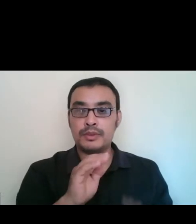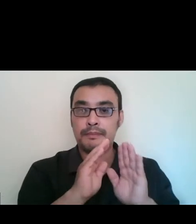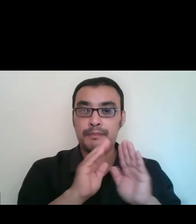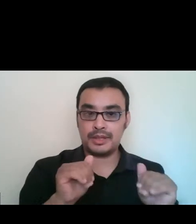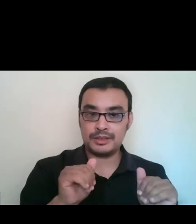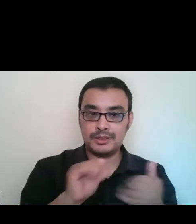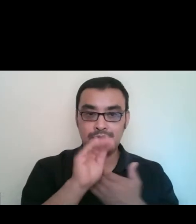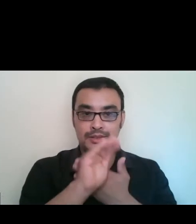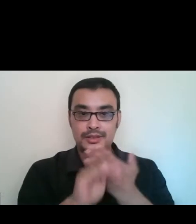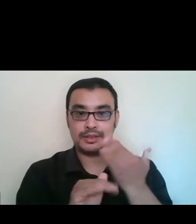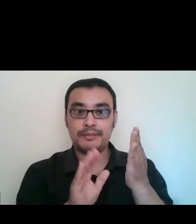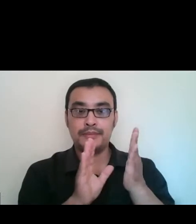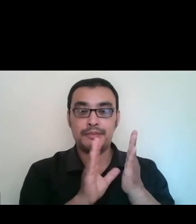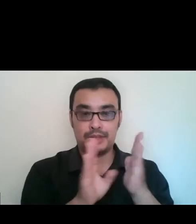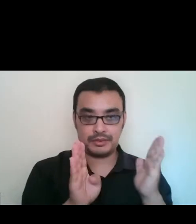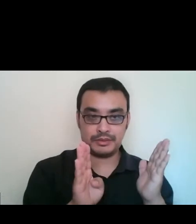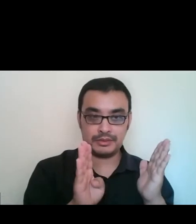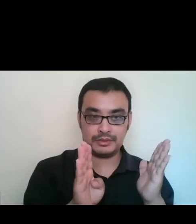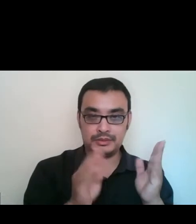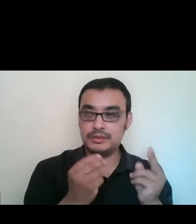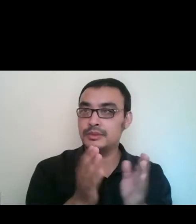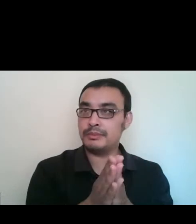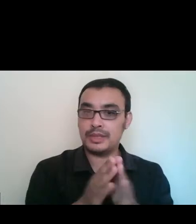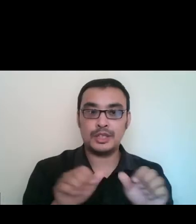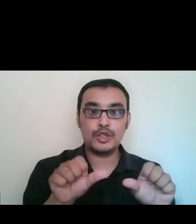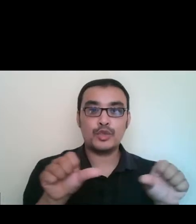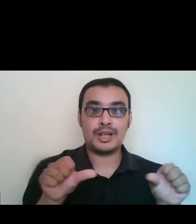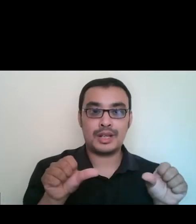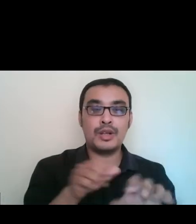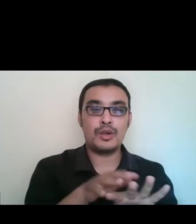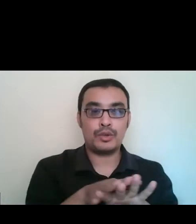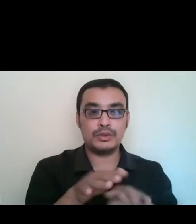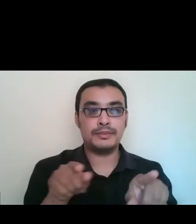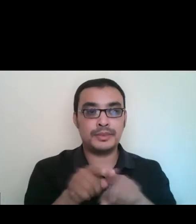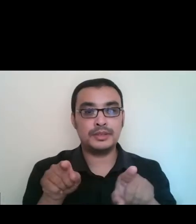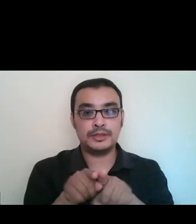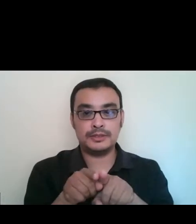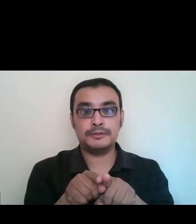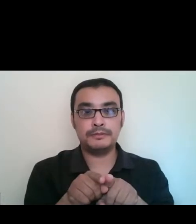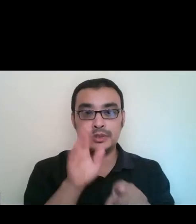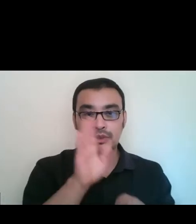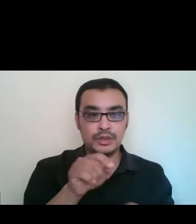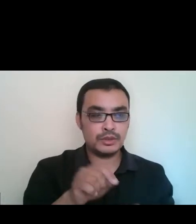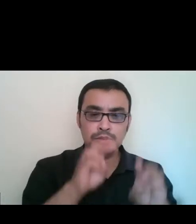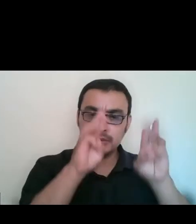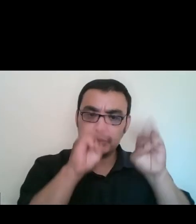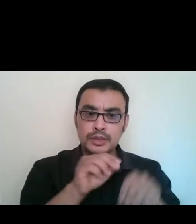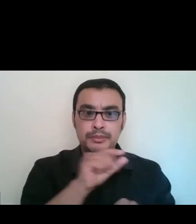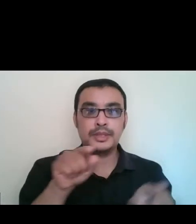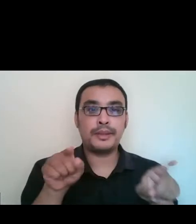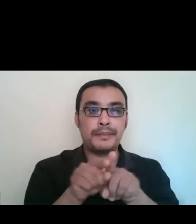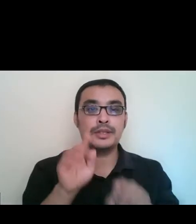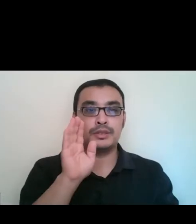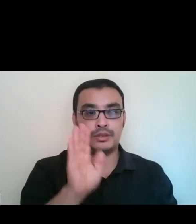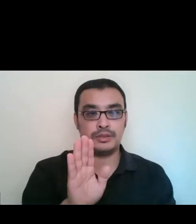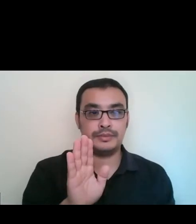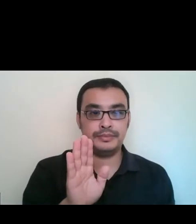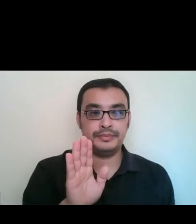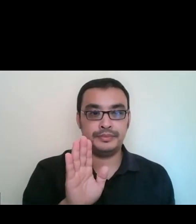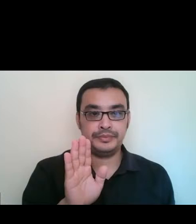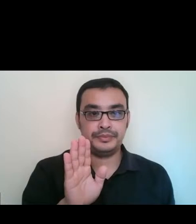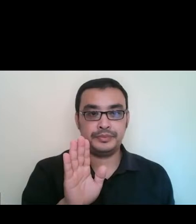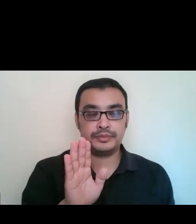aspects around land, and also this session is very important. Because